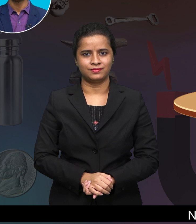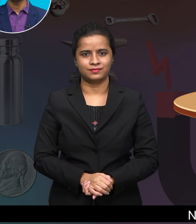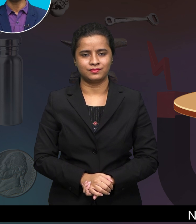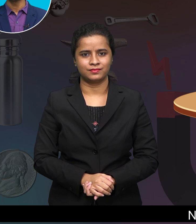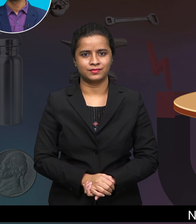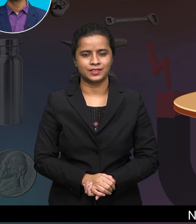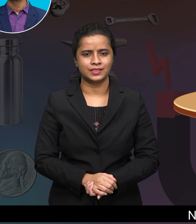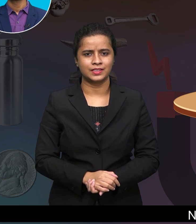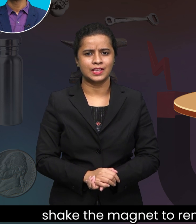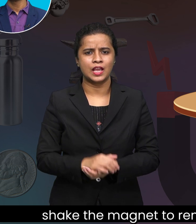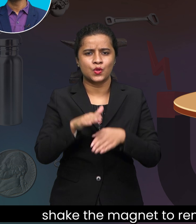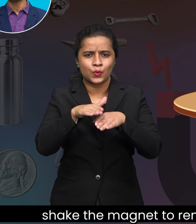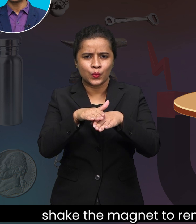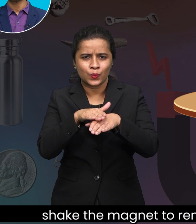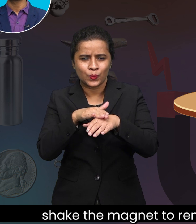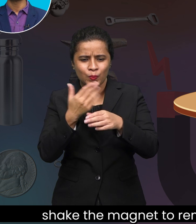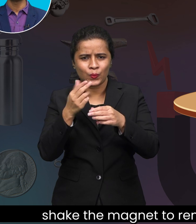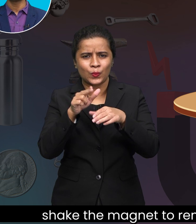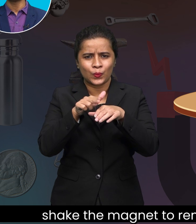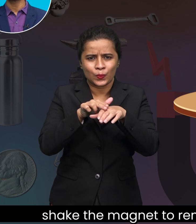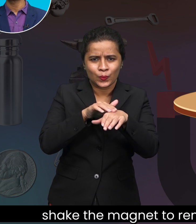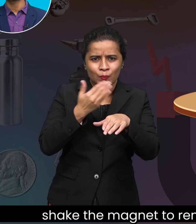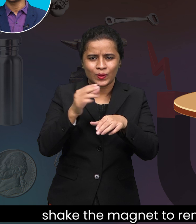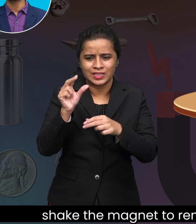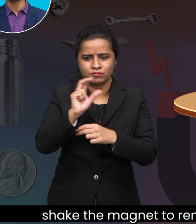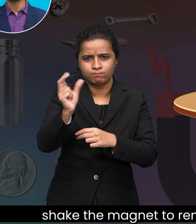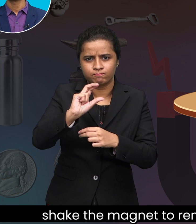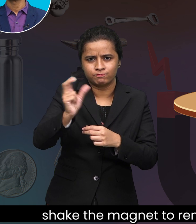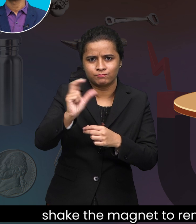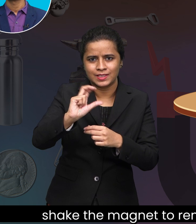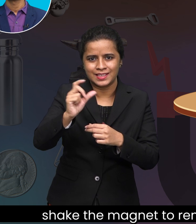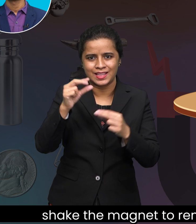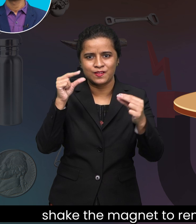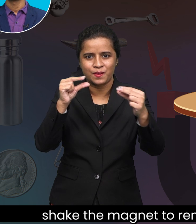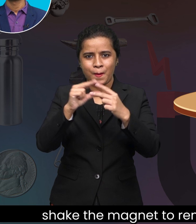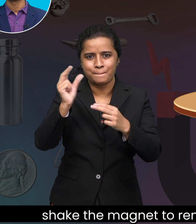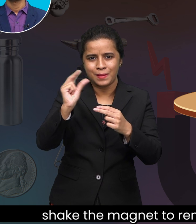Now gently shake the magnet to remove the particles of sand or soil.